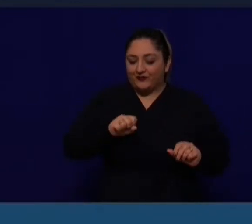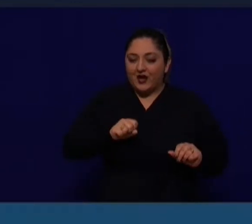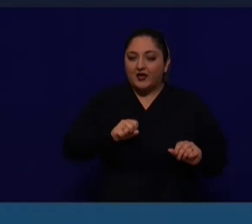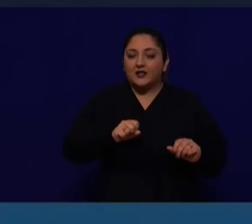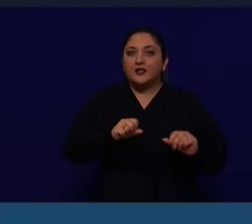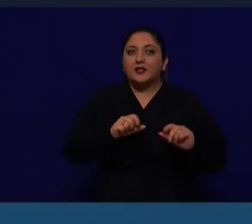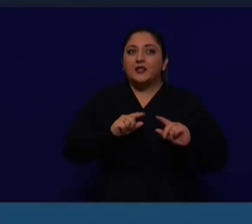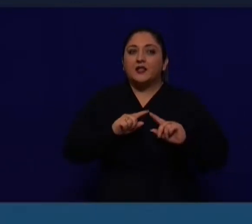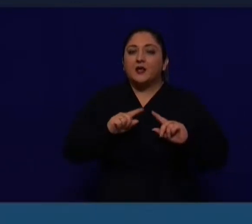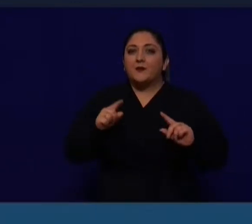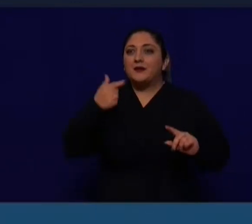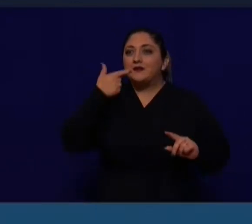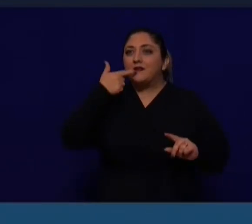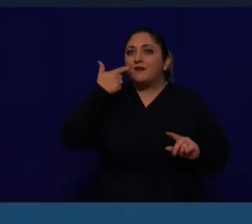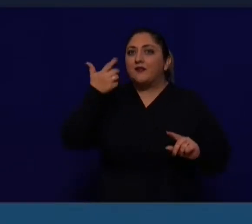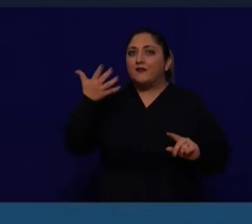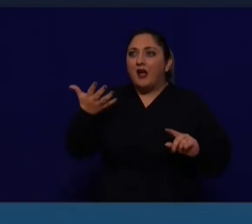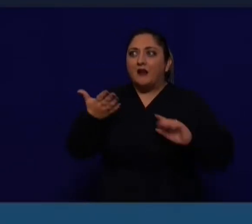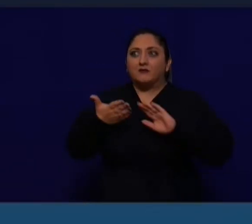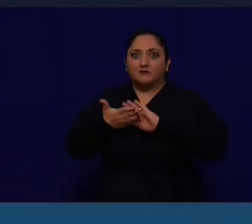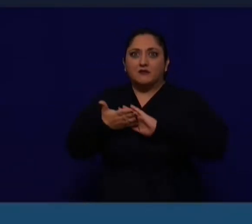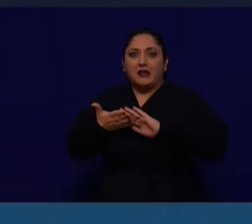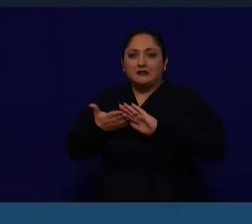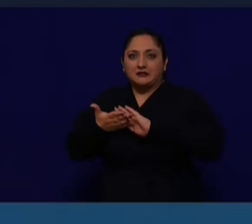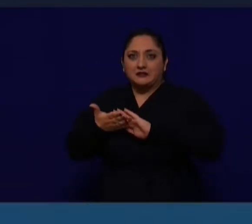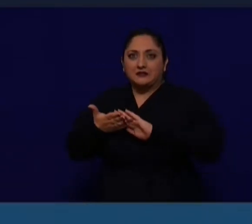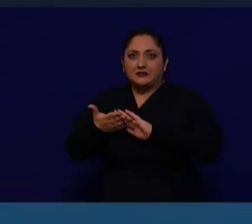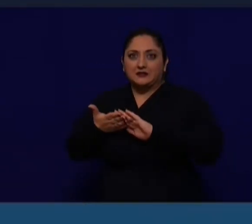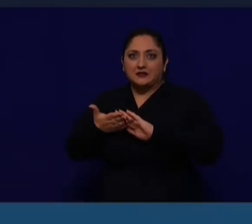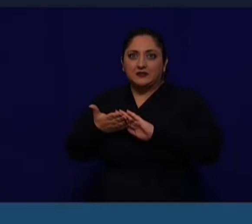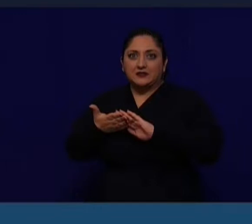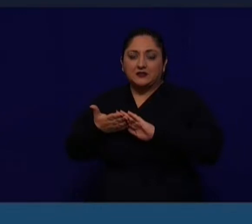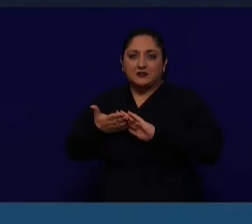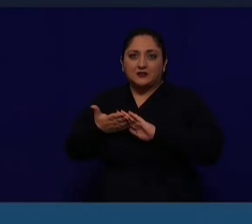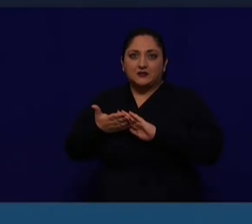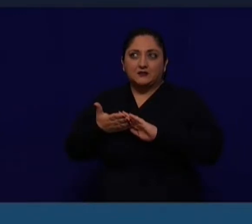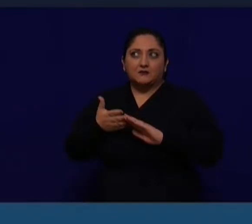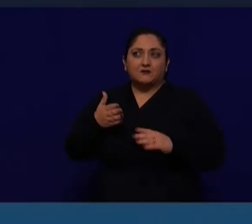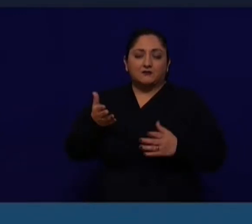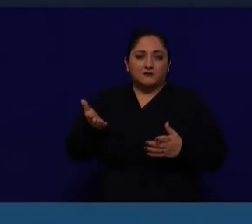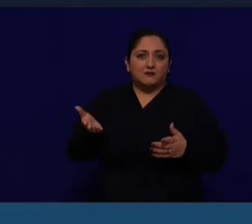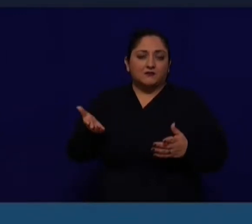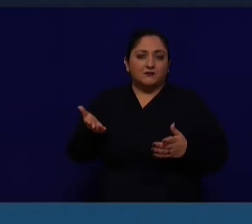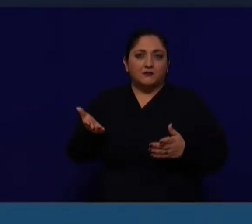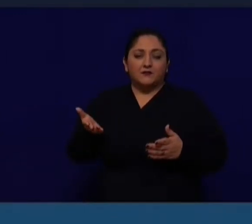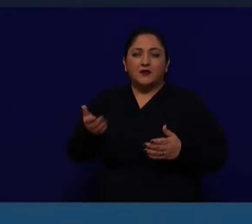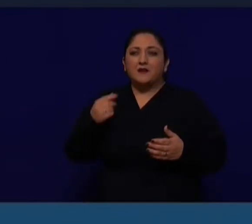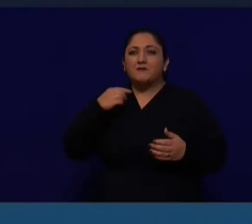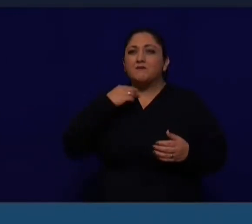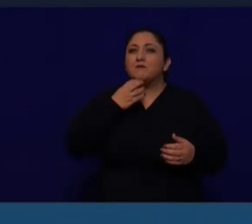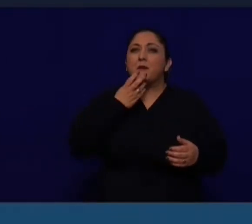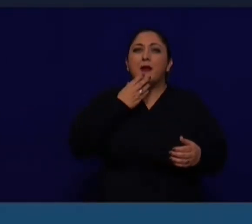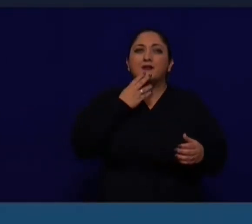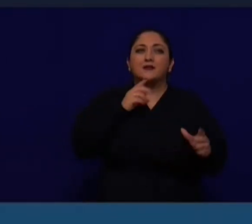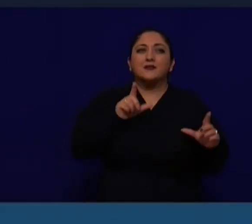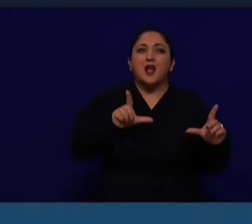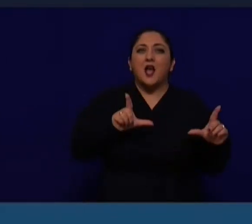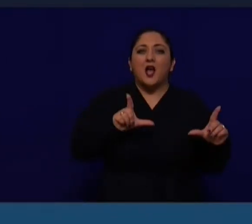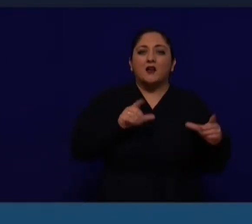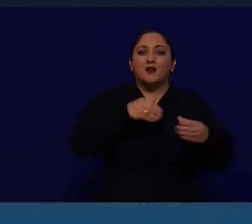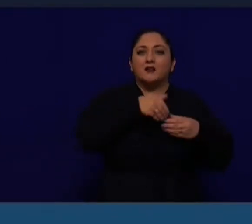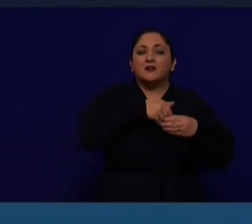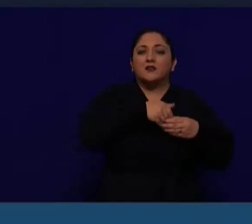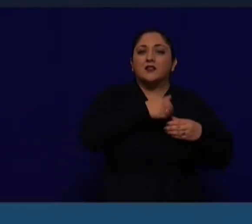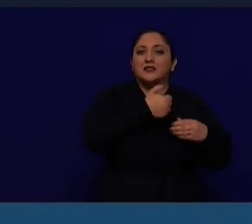over 75-year-olds will start getting their letters starting March 8, which is still a few days to go. Can you explain to us a bit how this will work? So will the